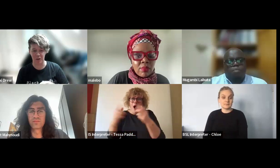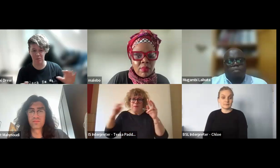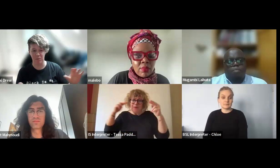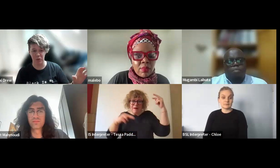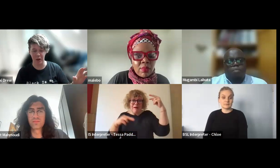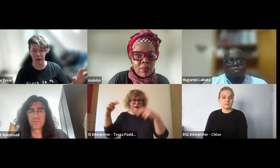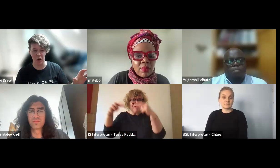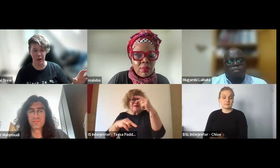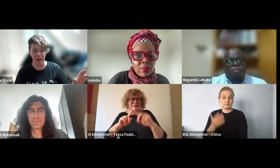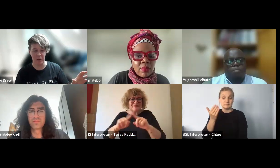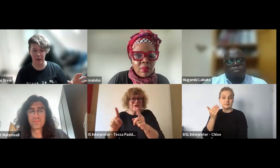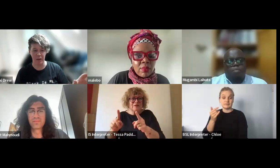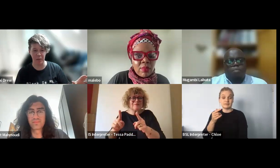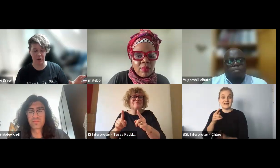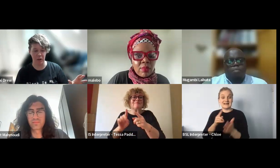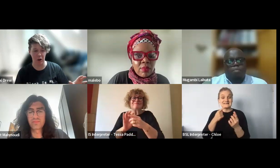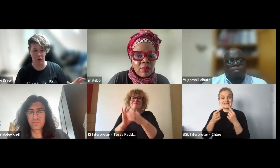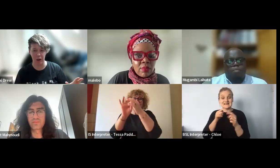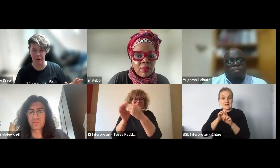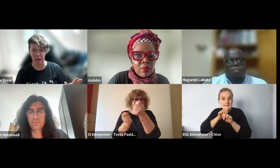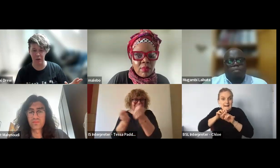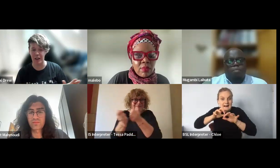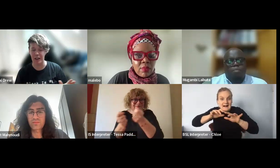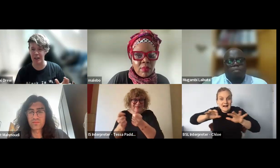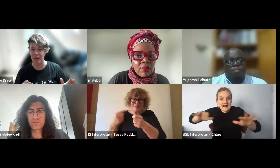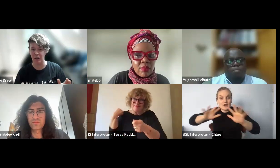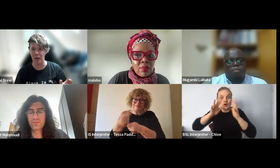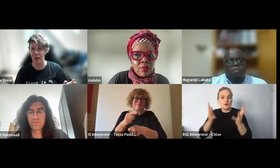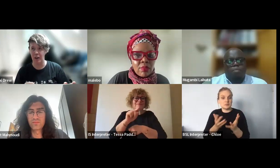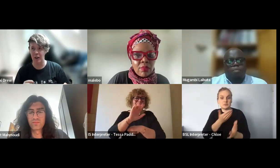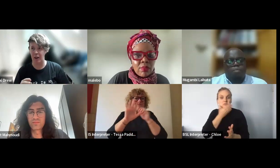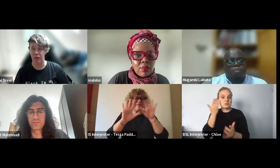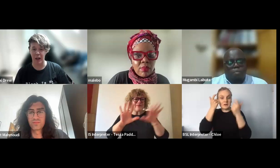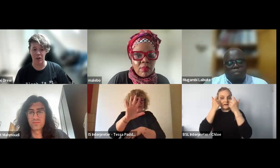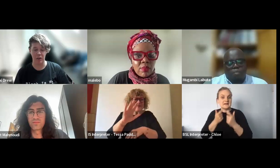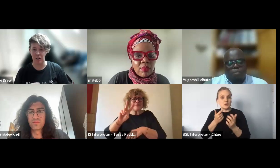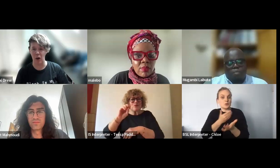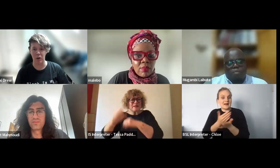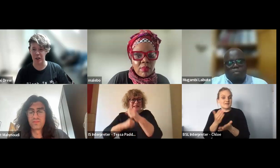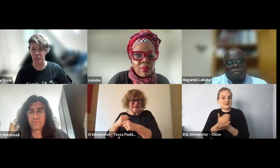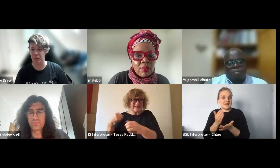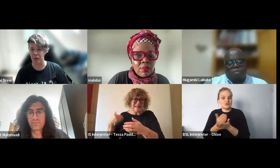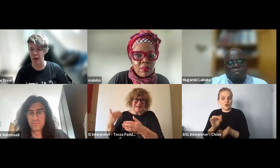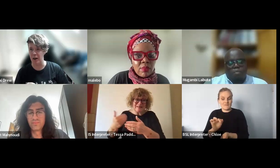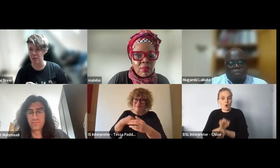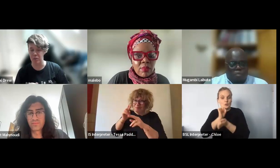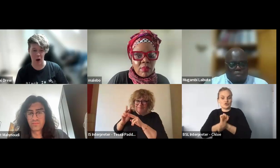is just spread globally without really much control or governance or any legal clarification as to